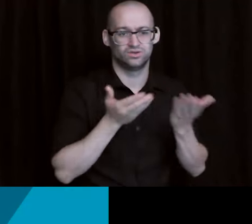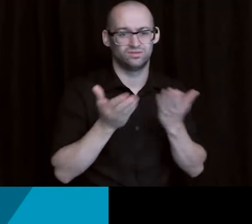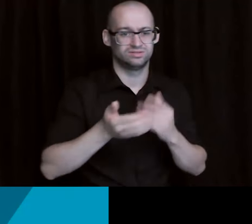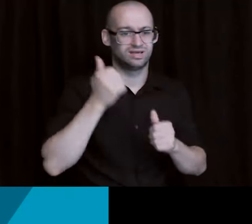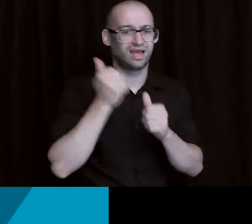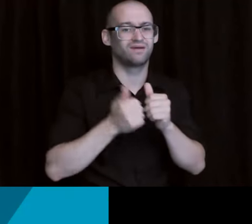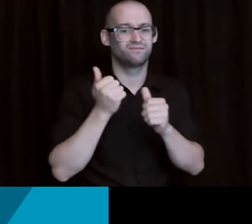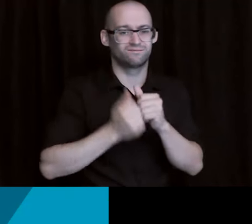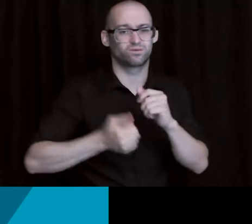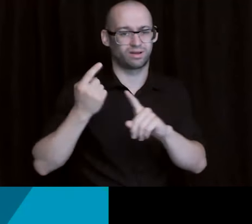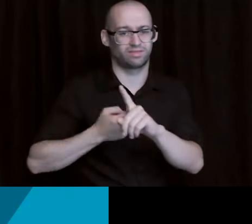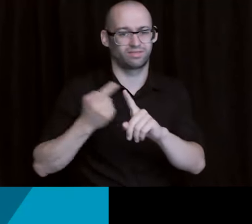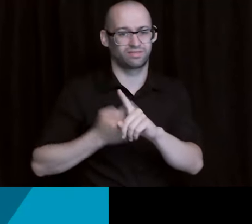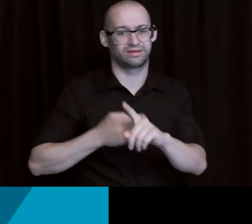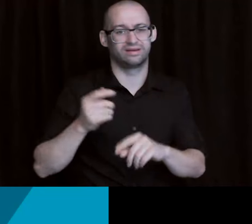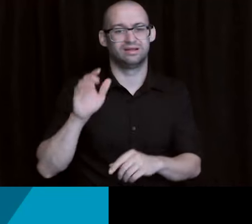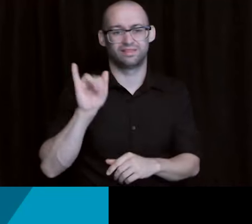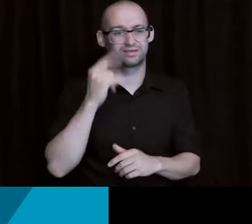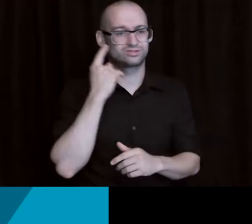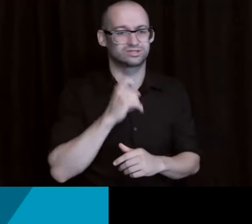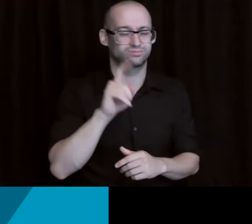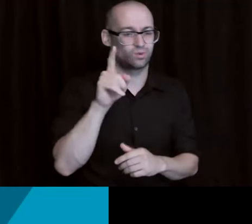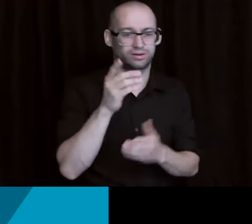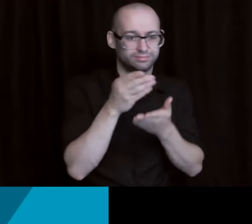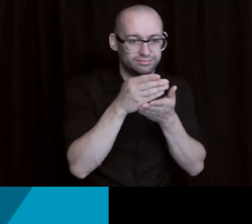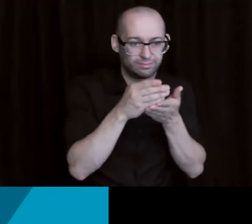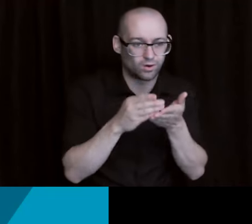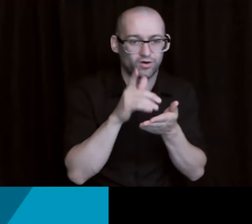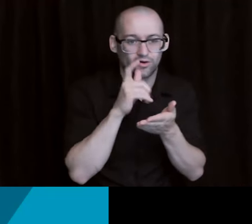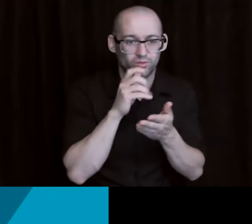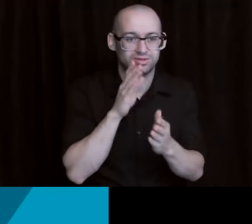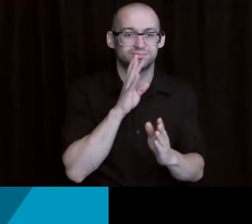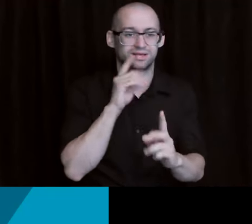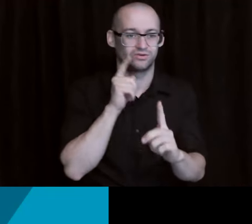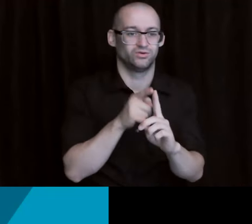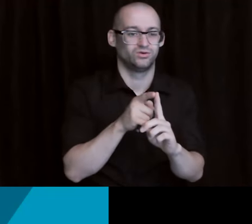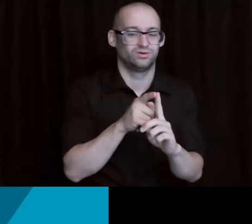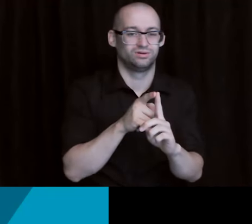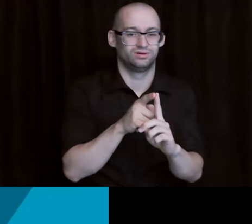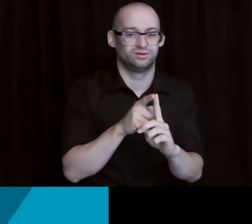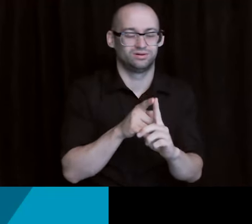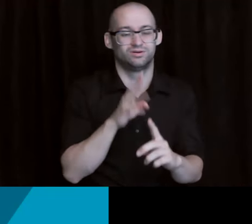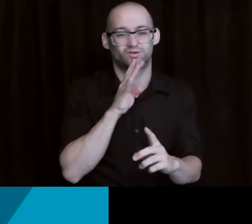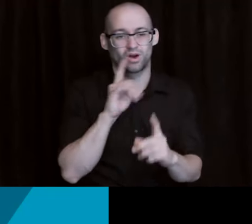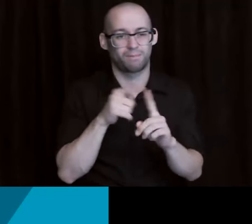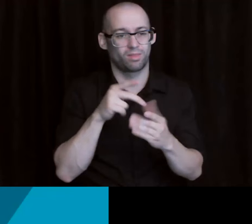was only a fraction that we even got to speak to or, you know, kind of connect with and do that outreach to even talk to them about the